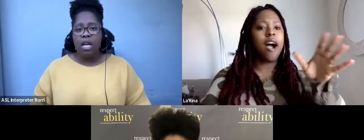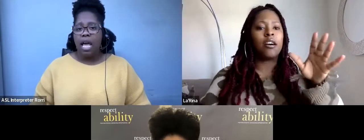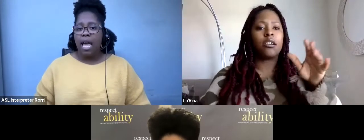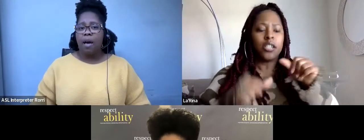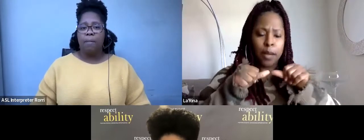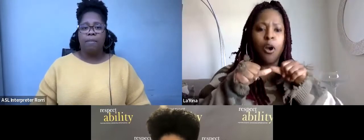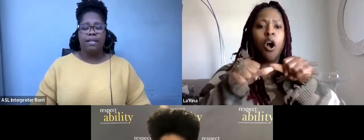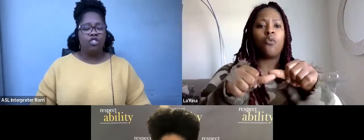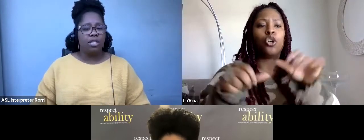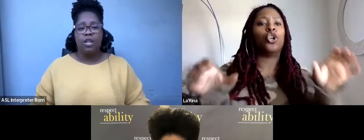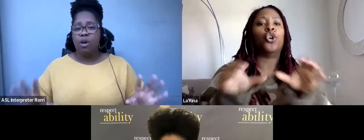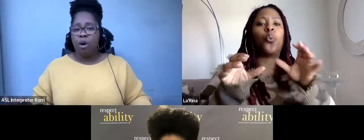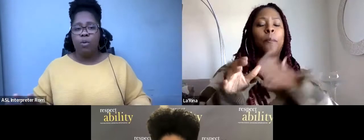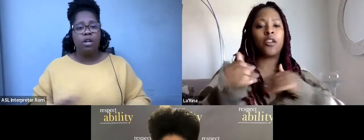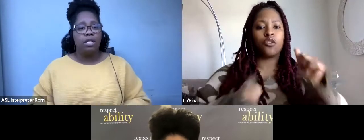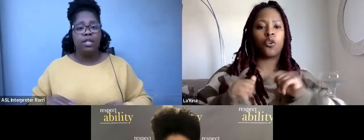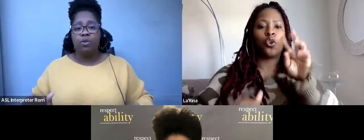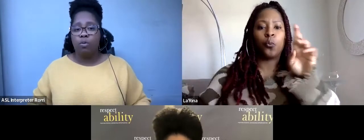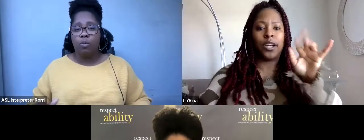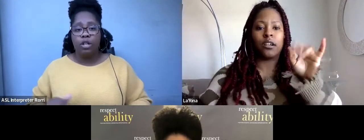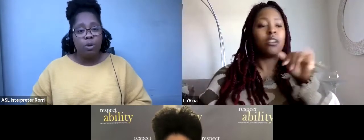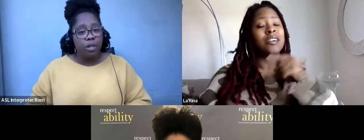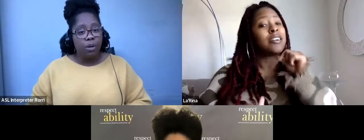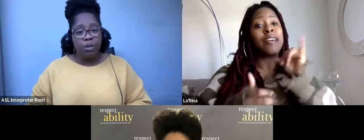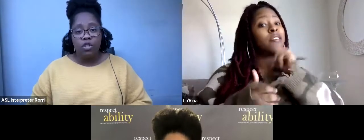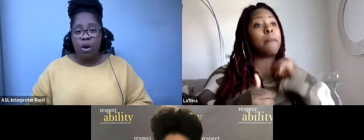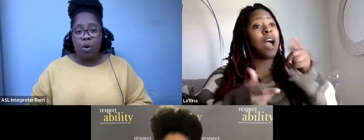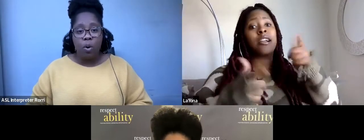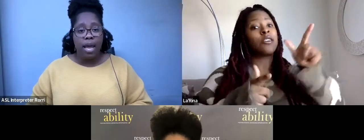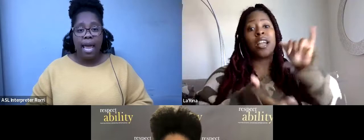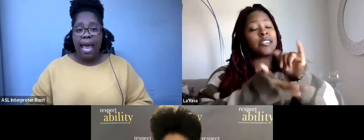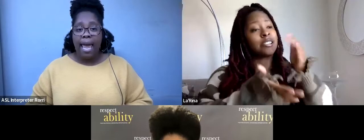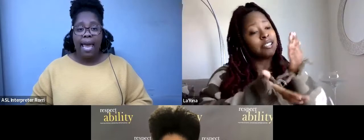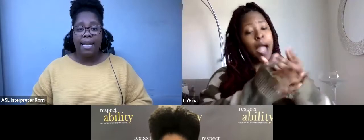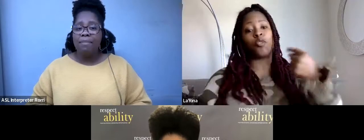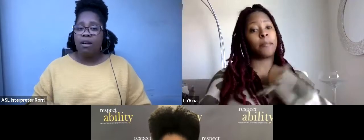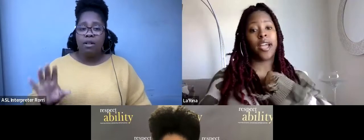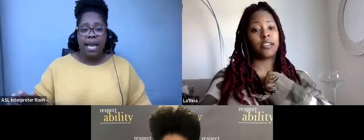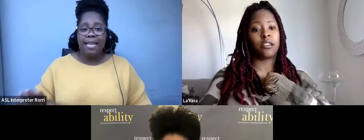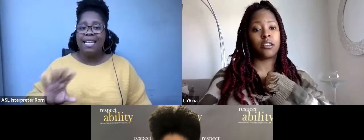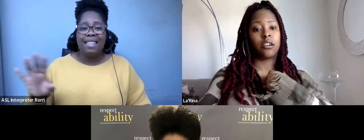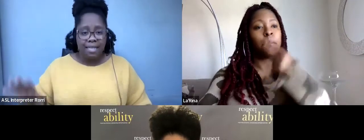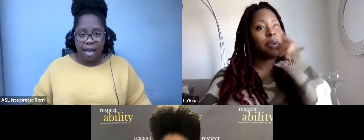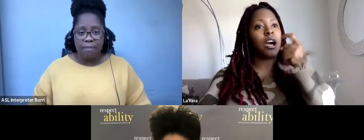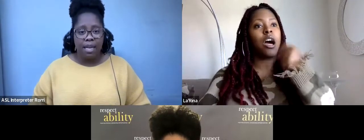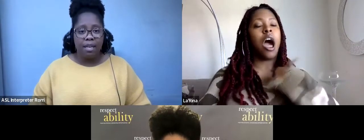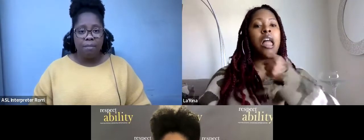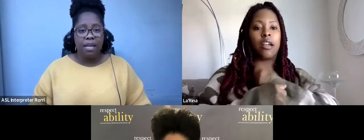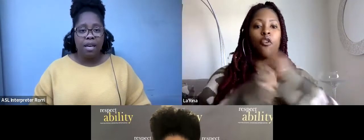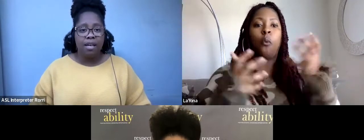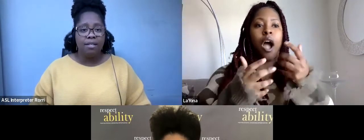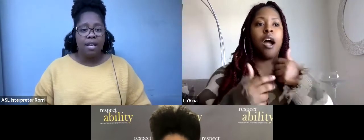down. It's just like, you know what? We're going to continue doing what we're doing with the RiRi Show. And I'm not going to let nothing stop